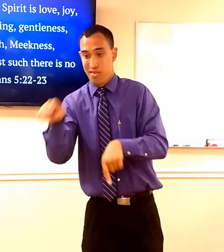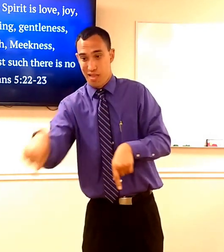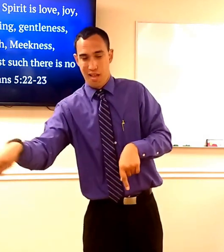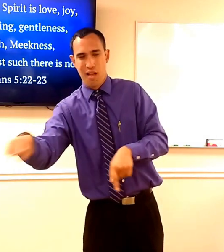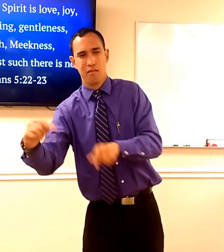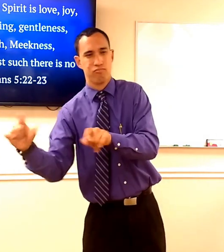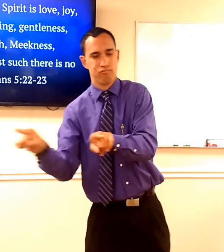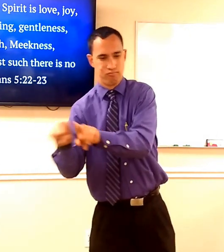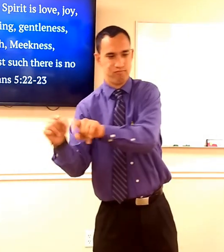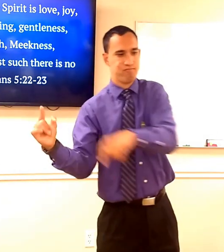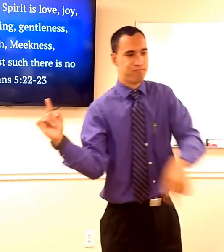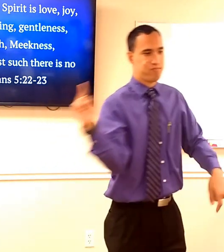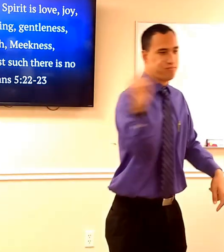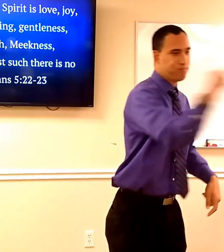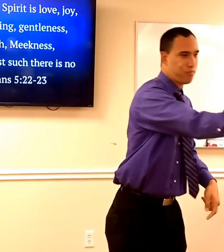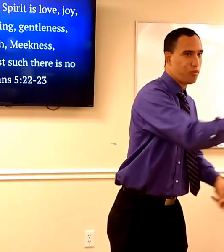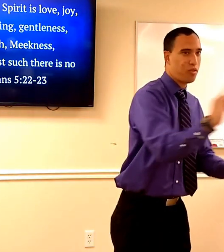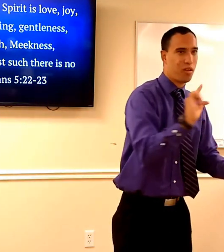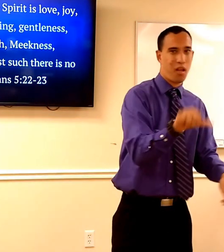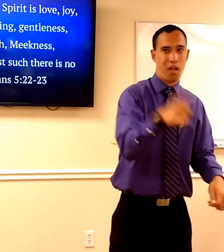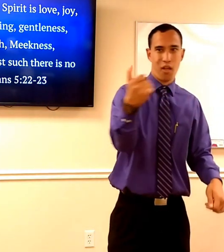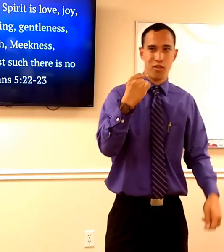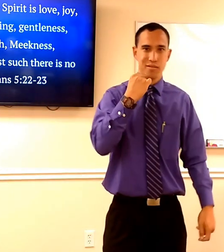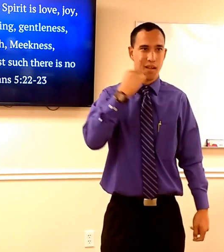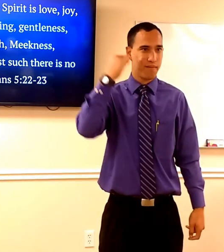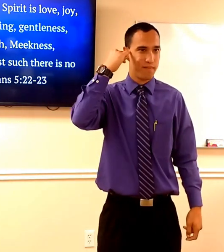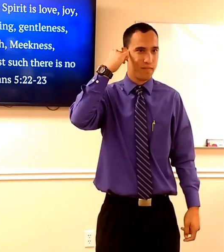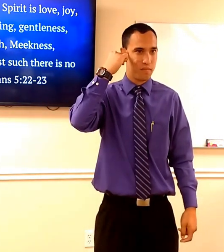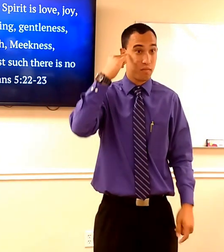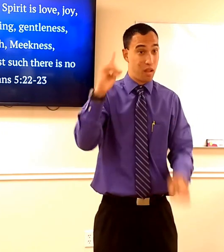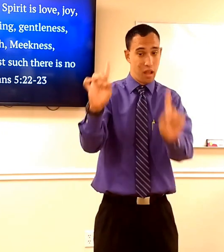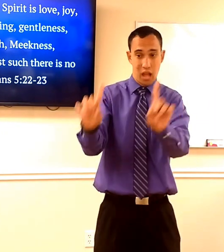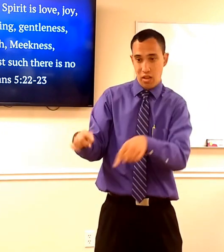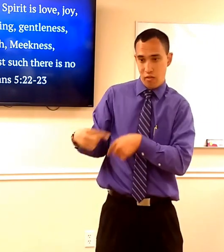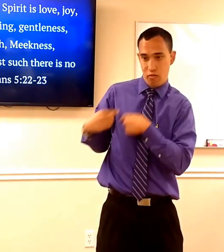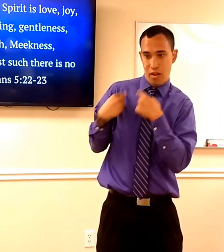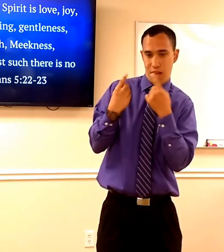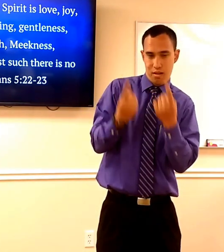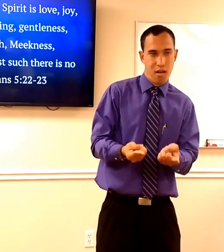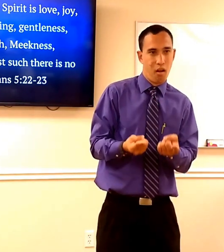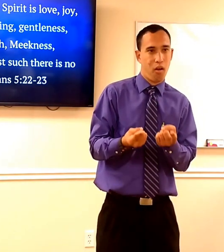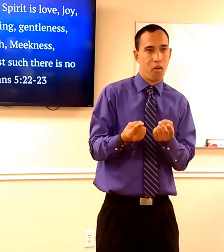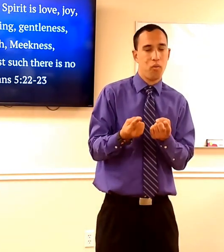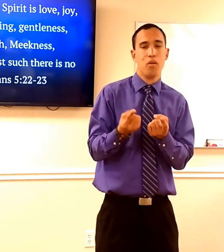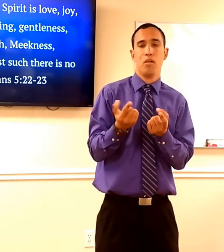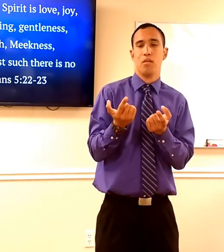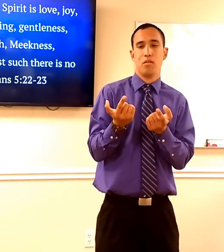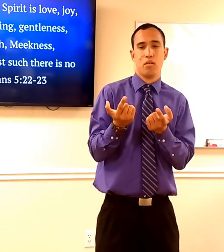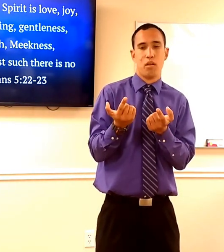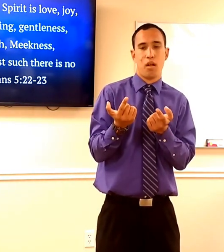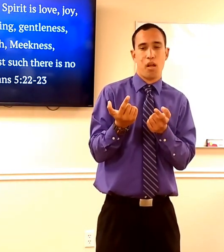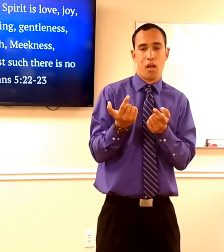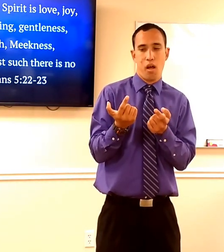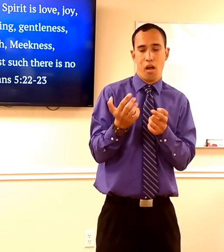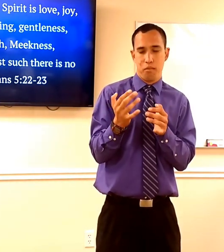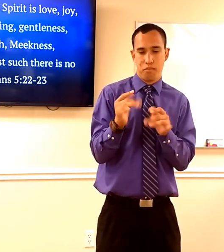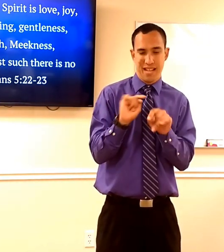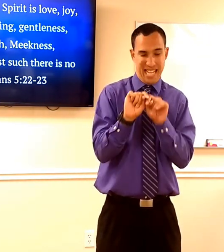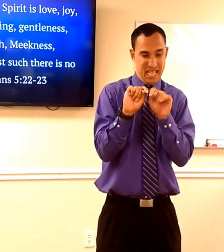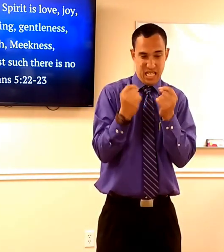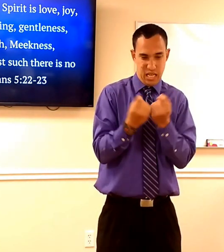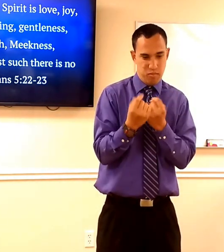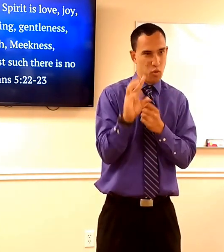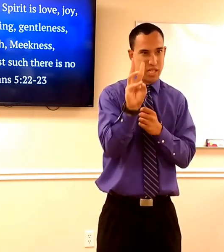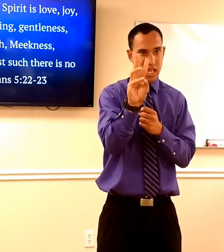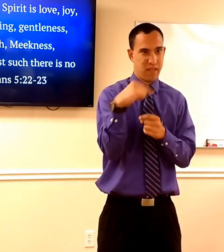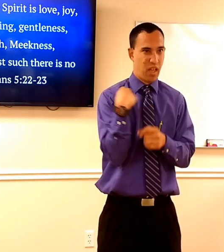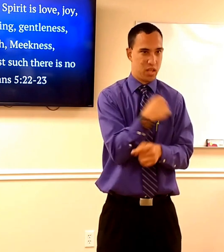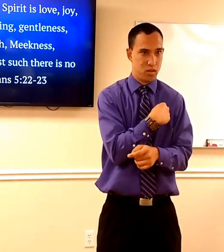now